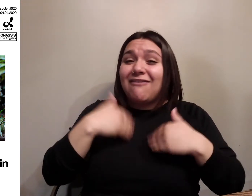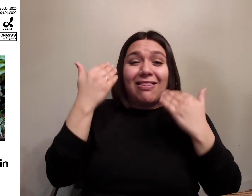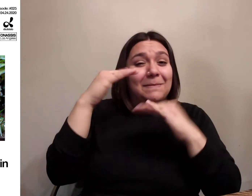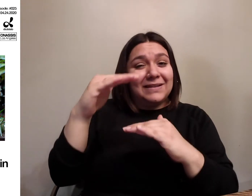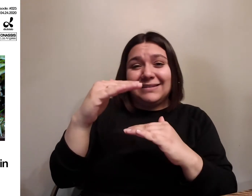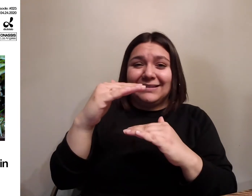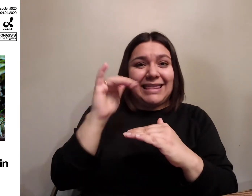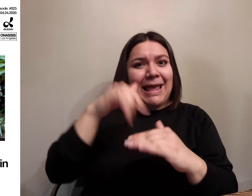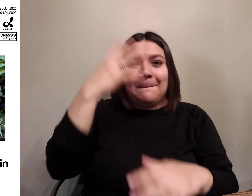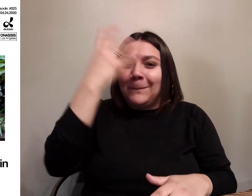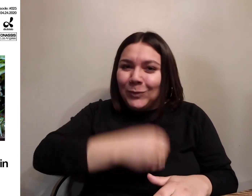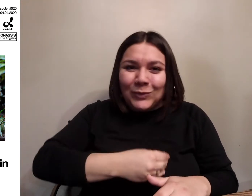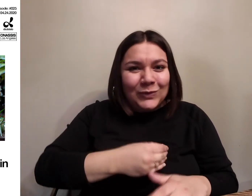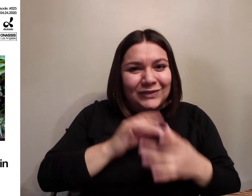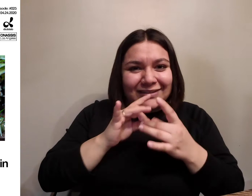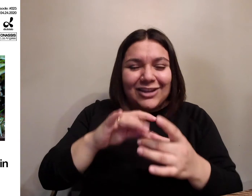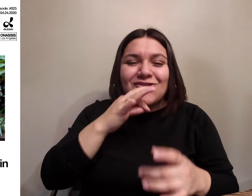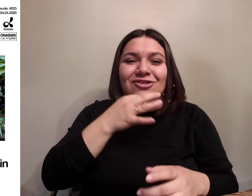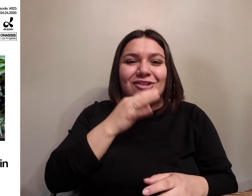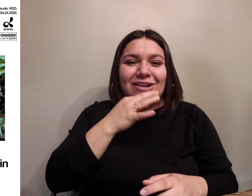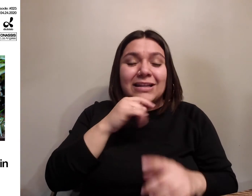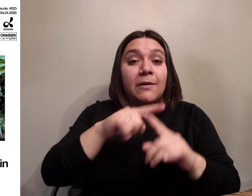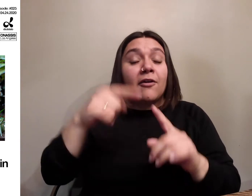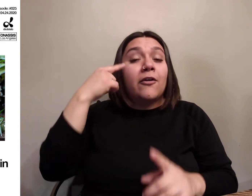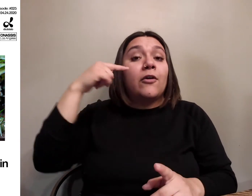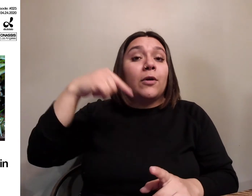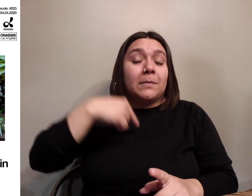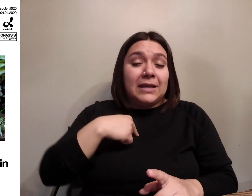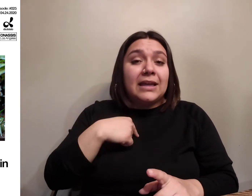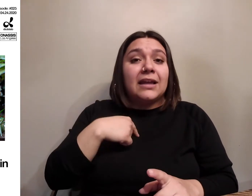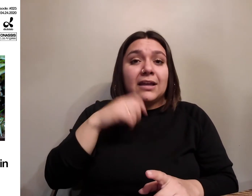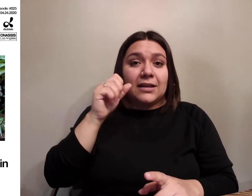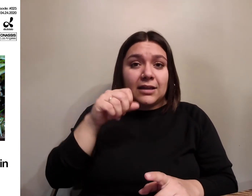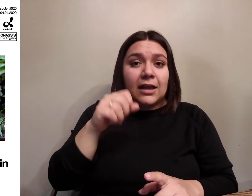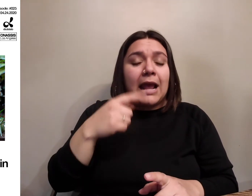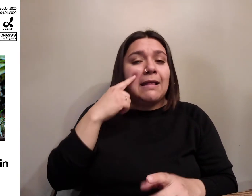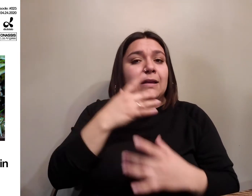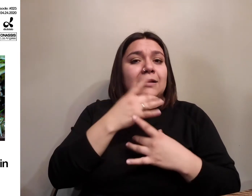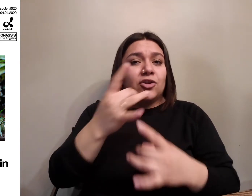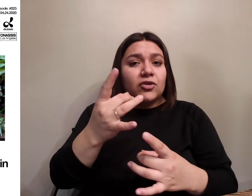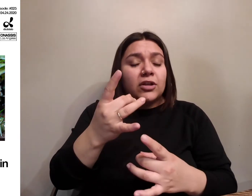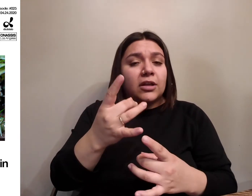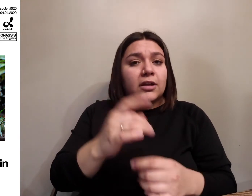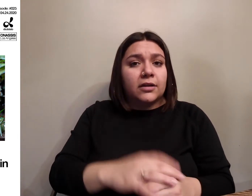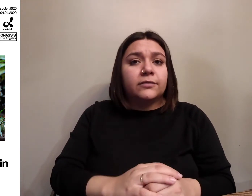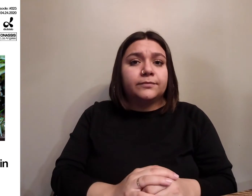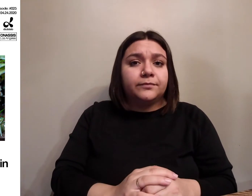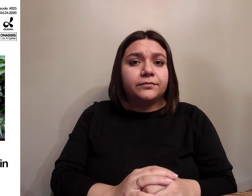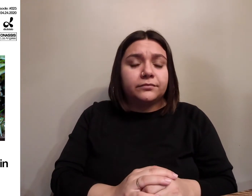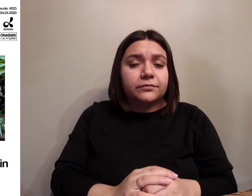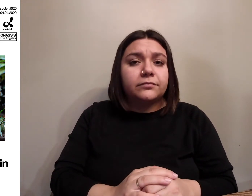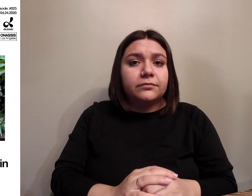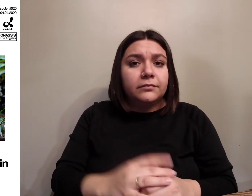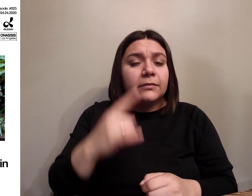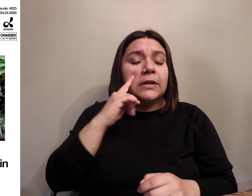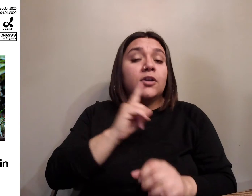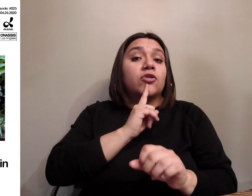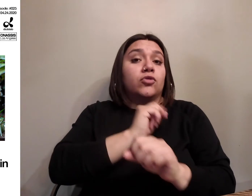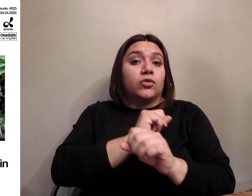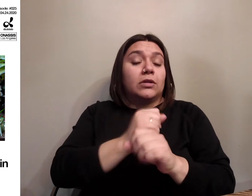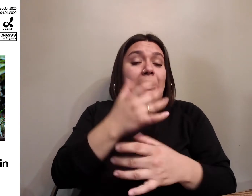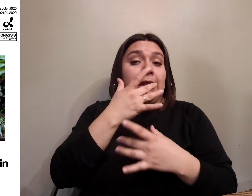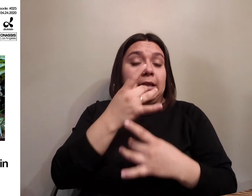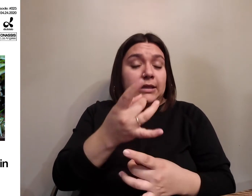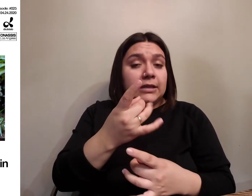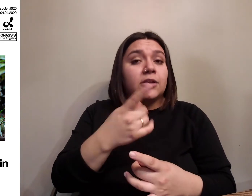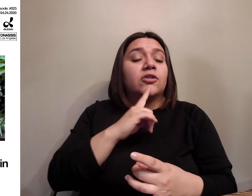East and West, fiction and non-fiction. And to be honest, there's a question I ask myself: how is it possible that so